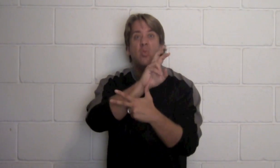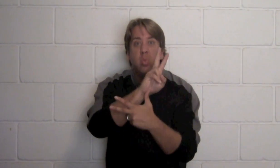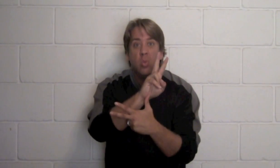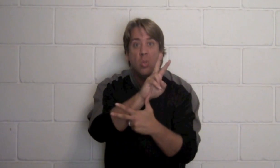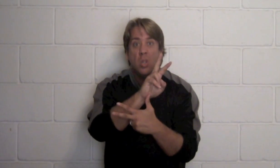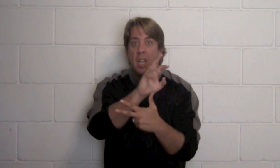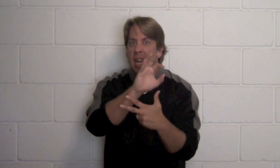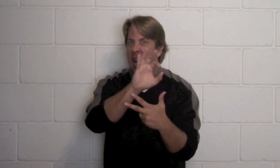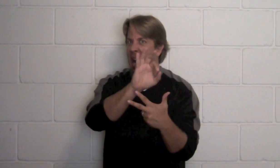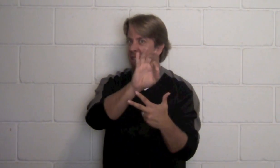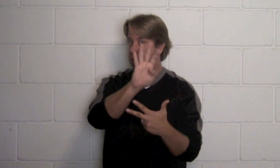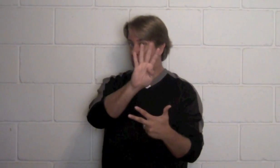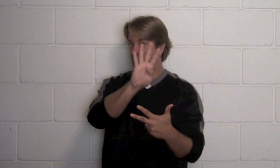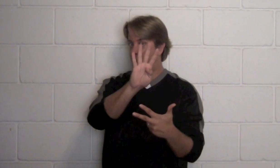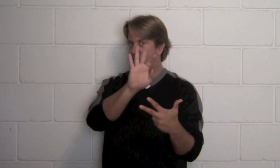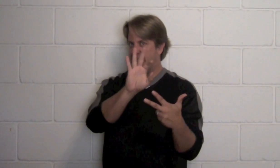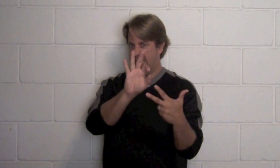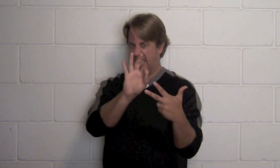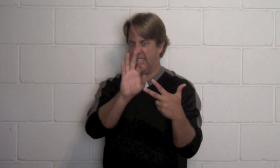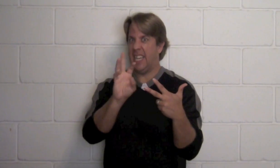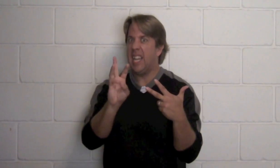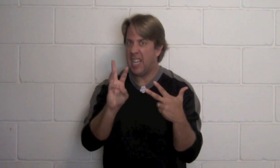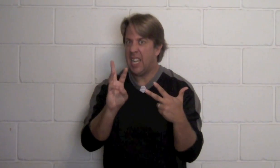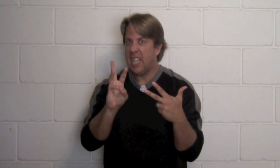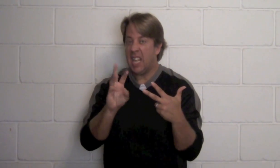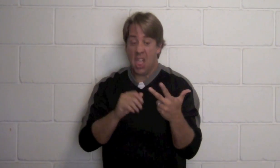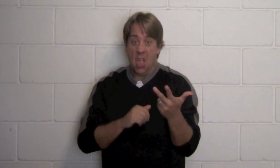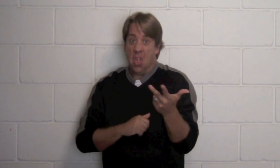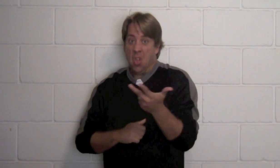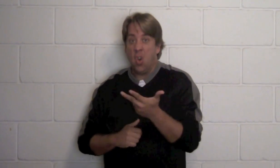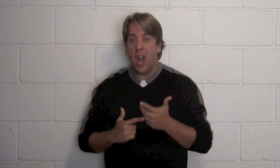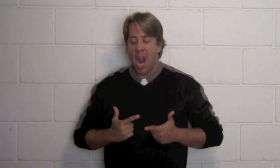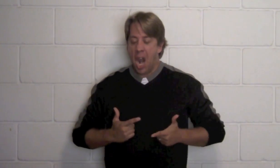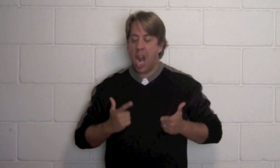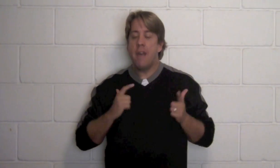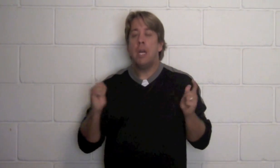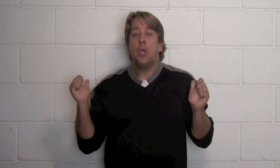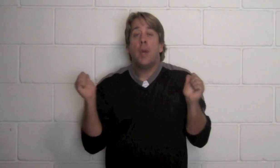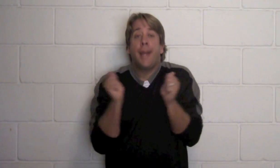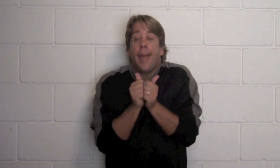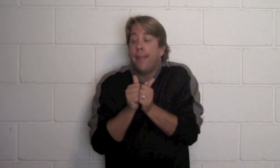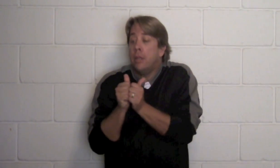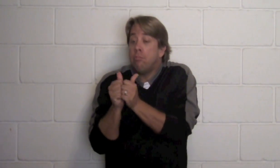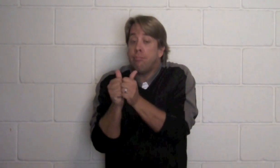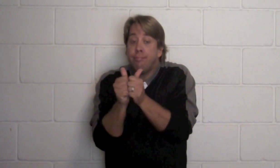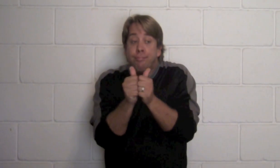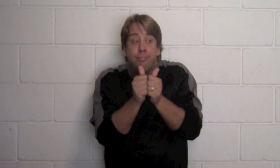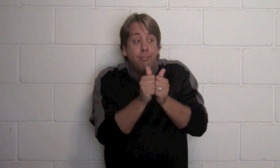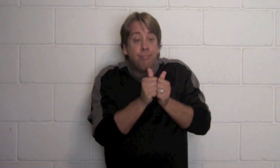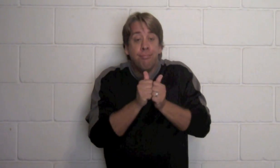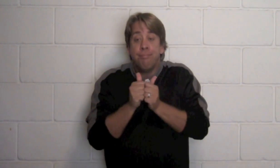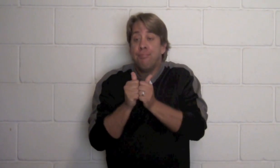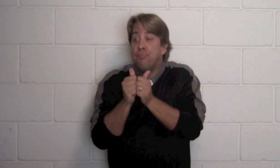One was 92, the next 94, and the oldest 96.